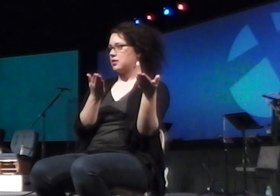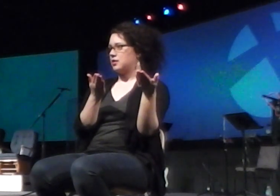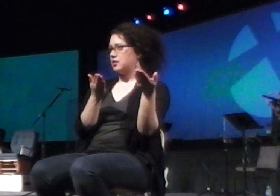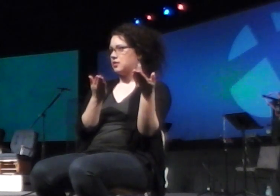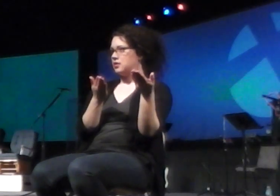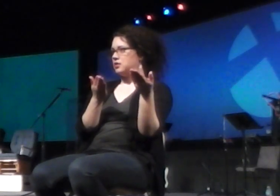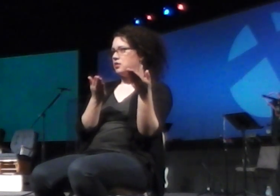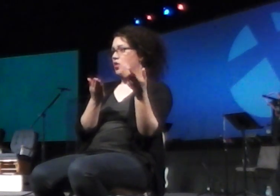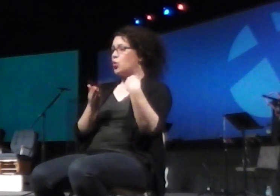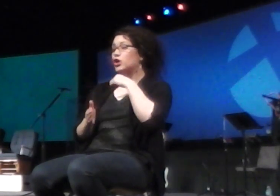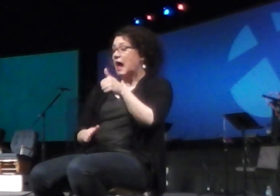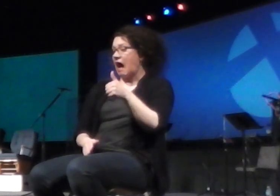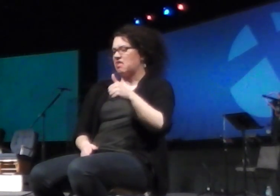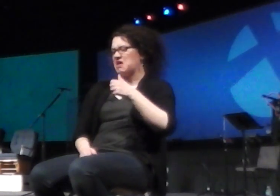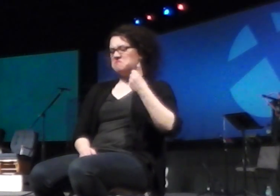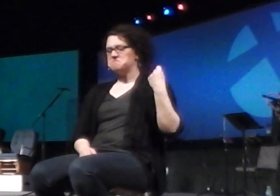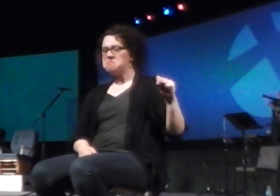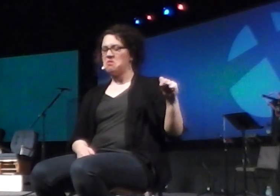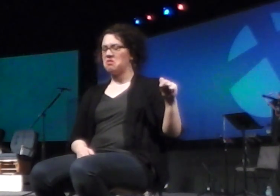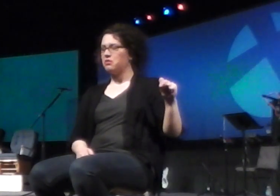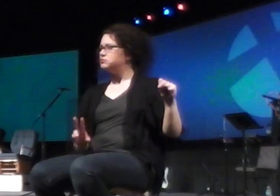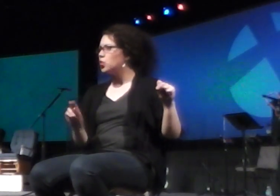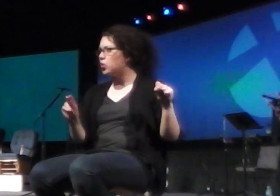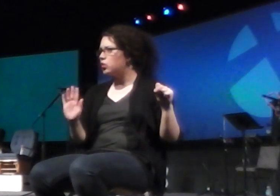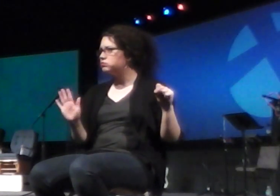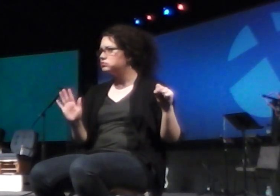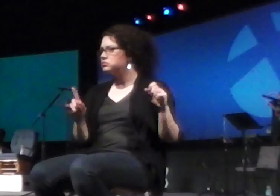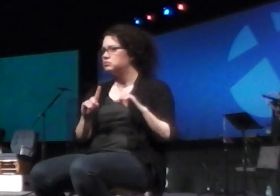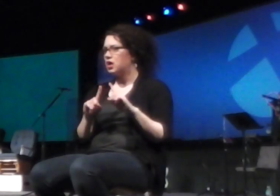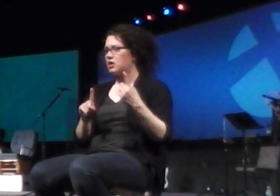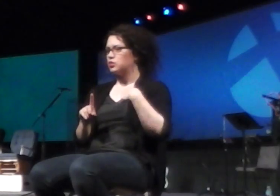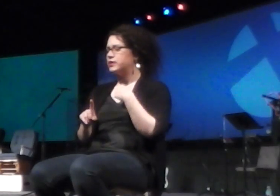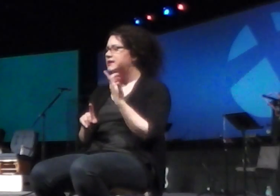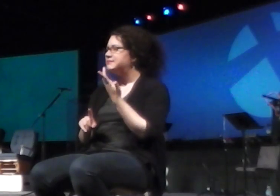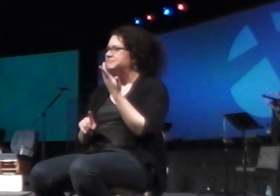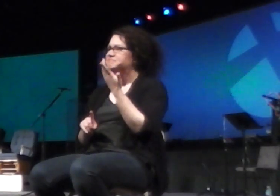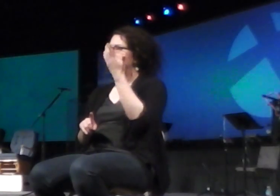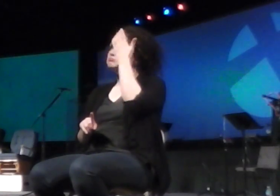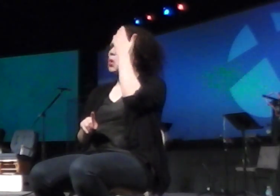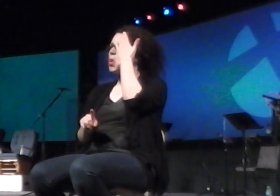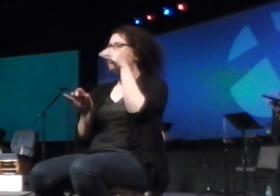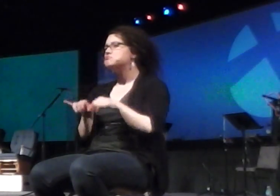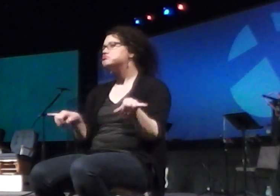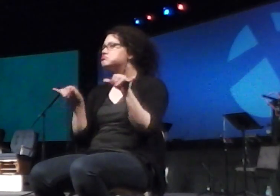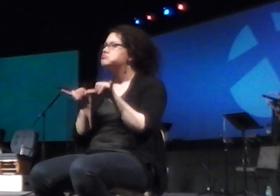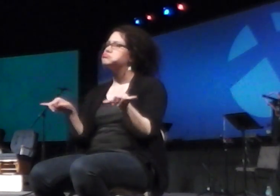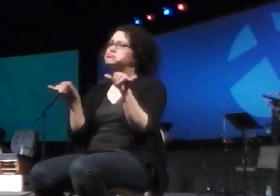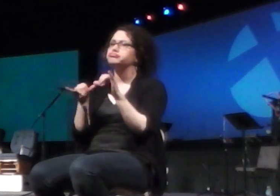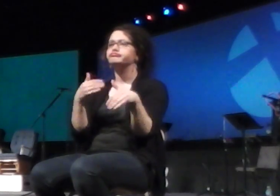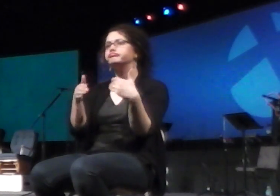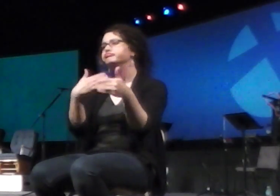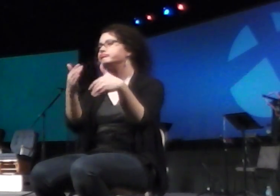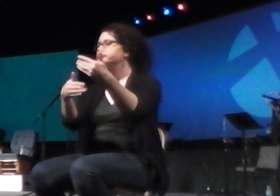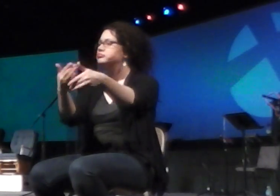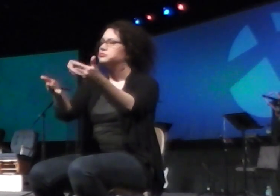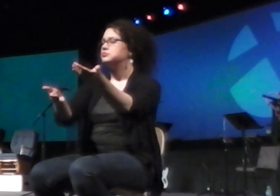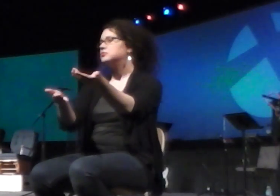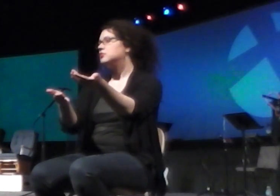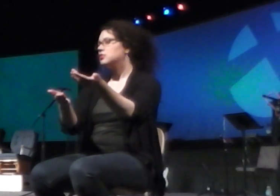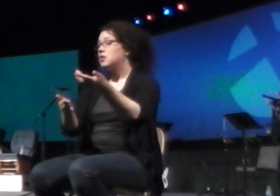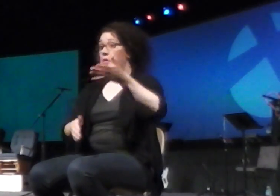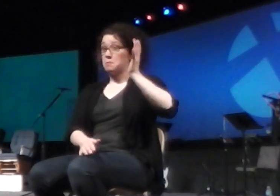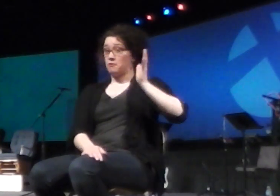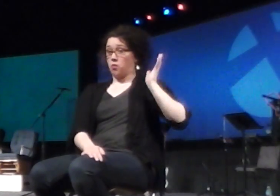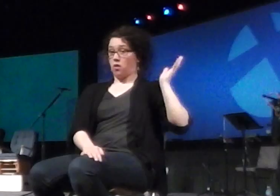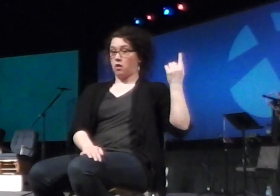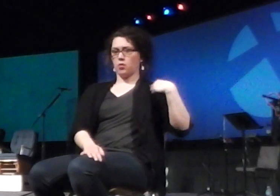Not because of hard-heartedness, not because but just because of familiarity, routine. Oftentimes, the things that at one